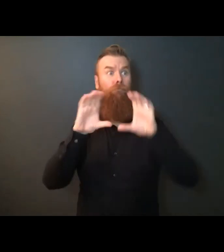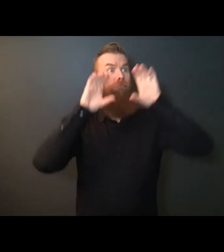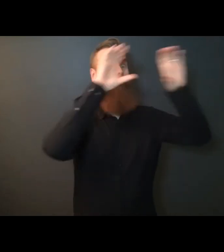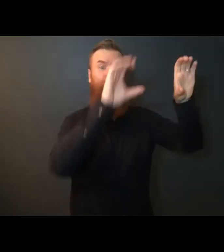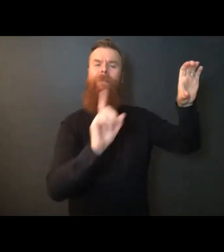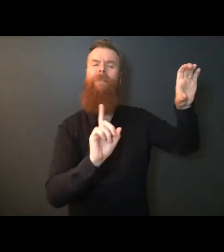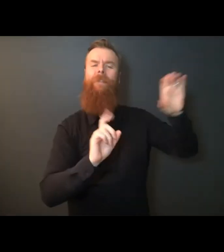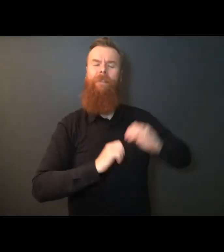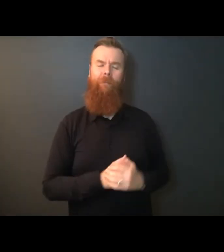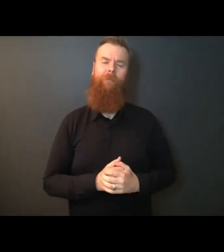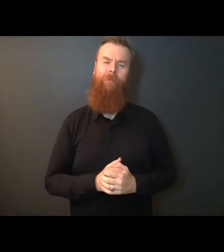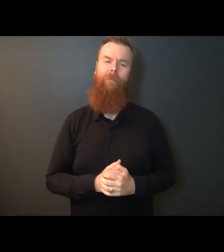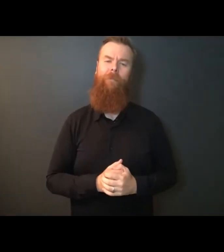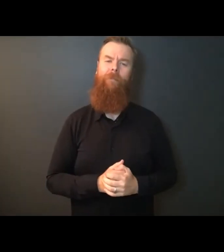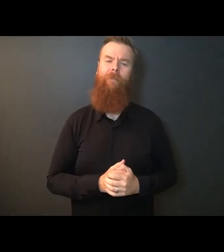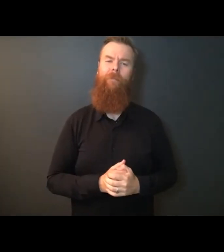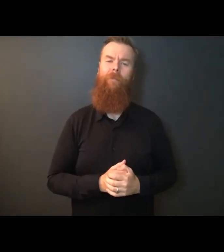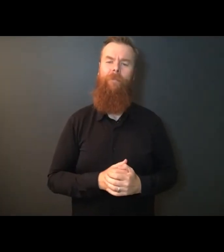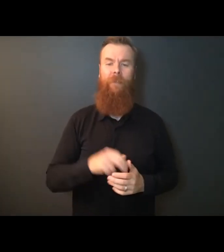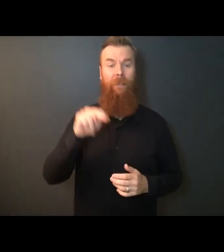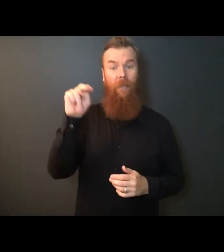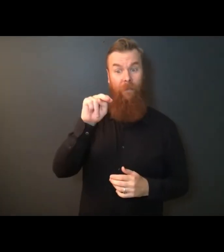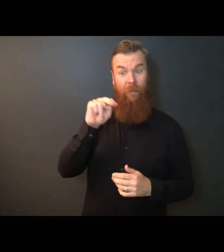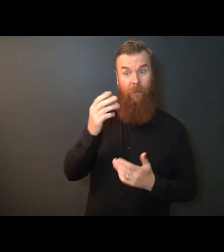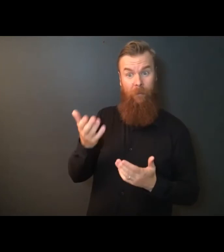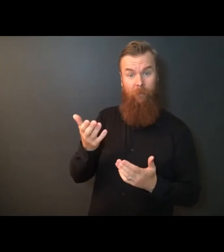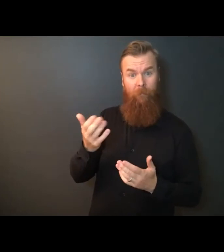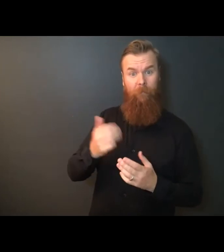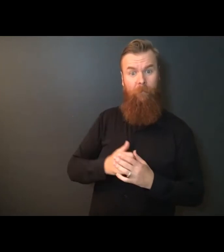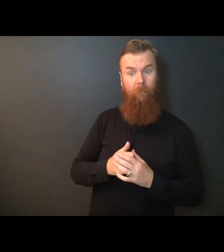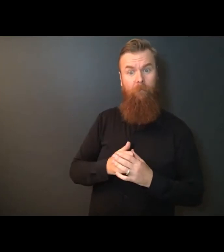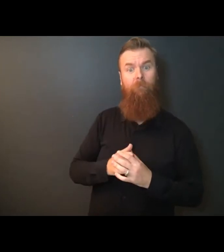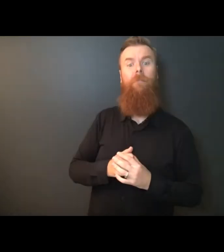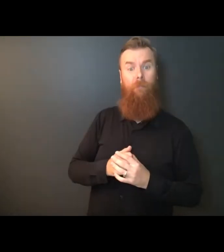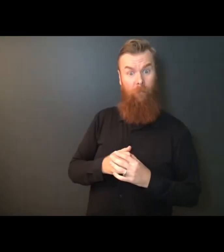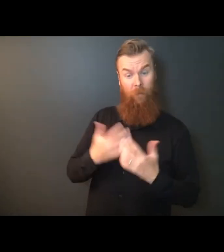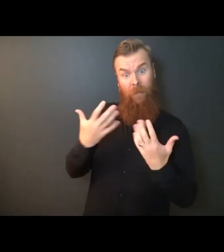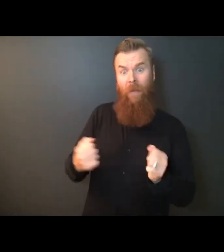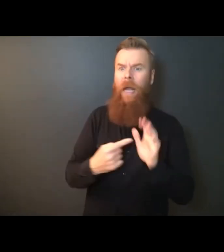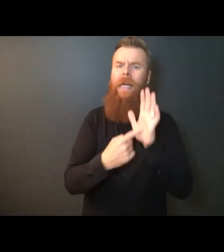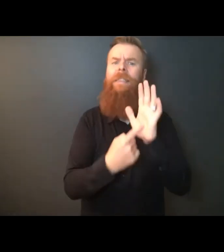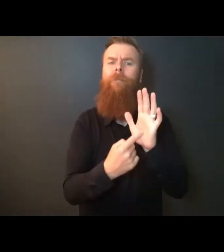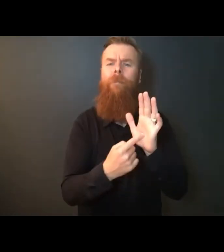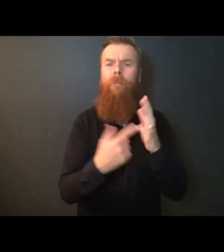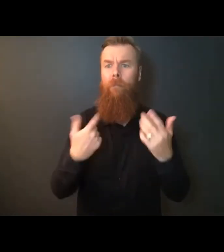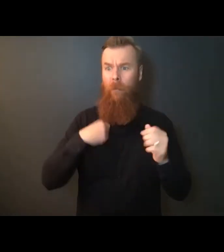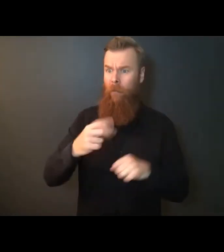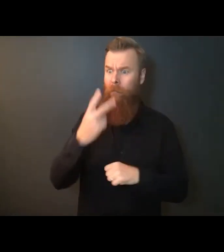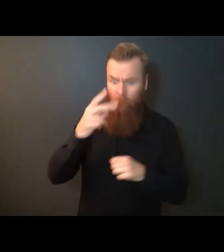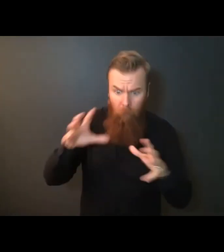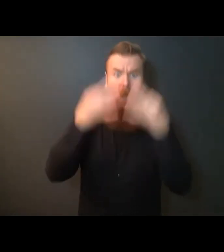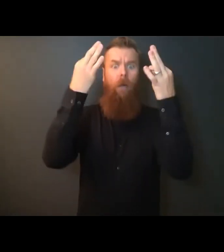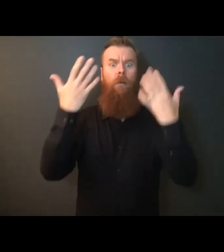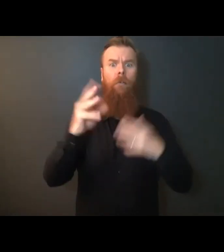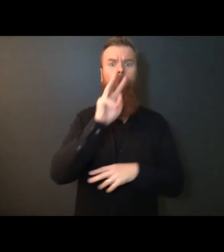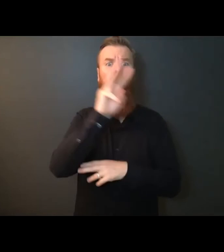should say, if there are any great examples, we found online already some examples of media training, but if you've had any great